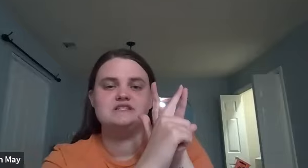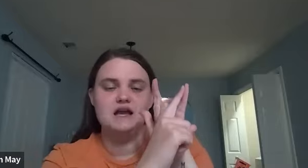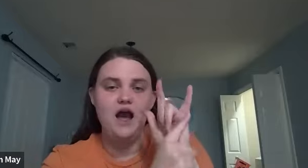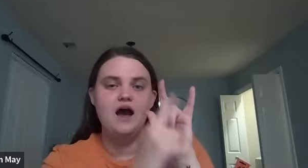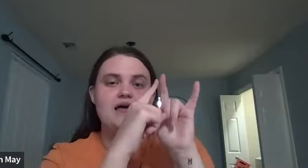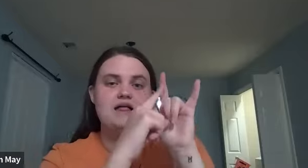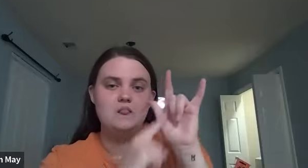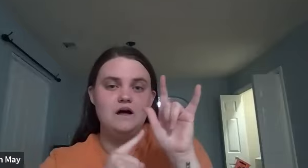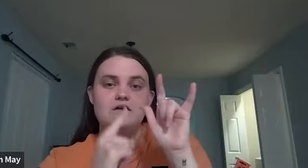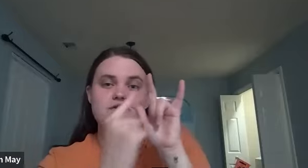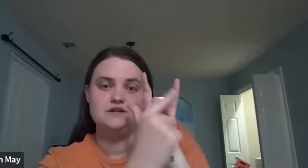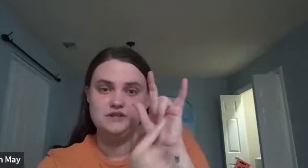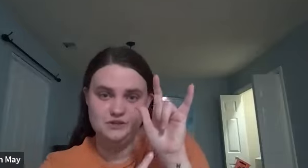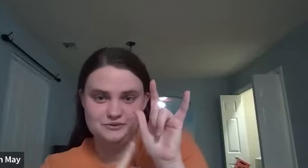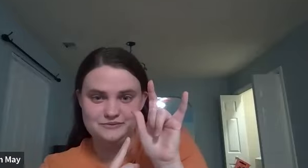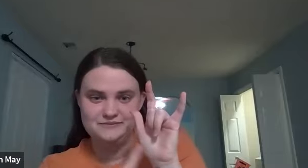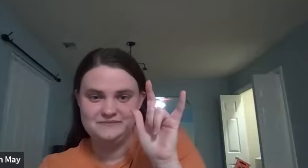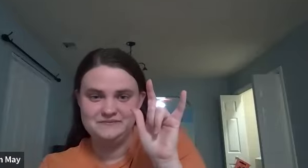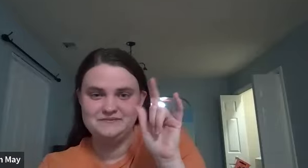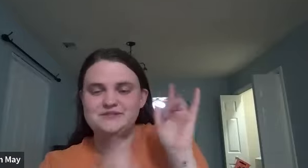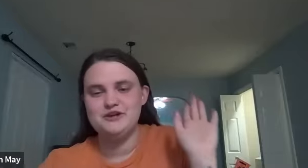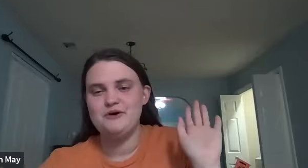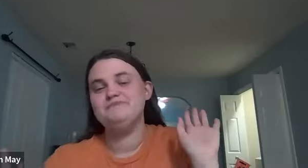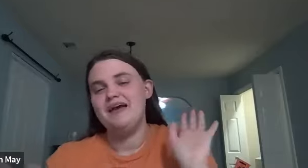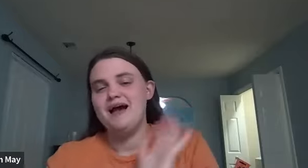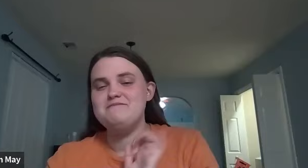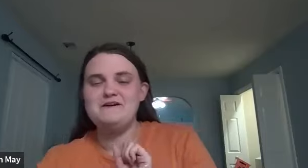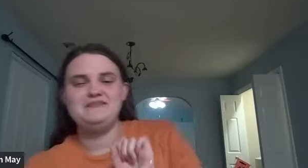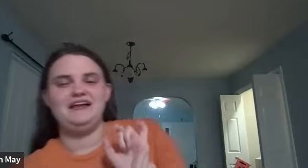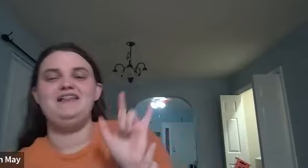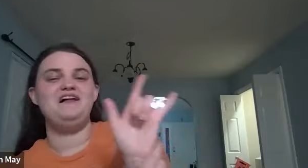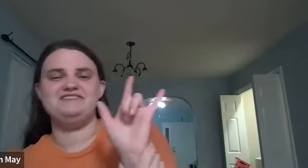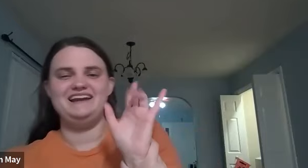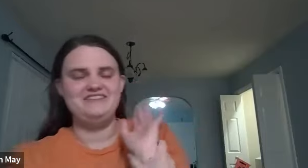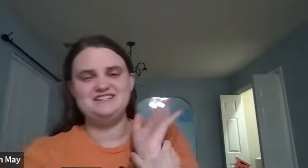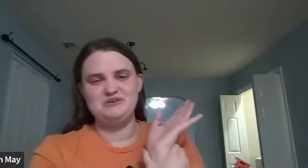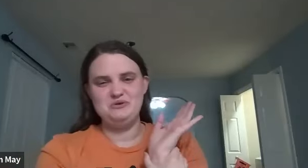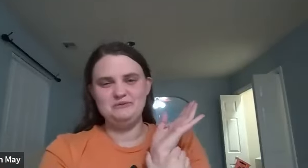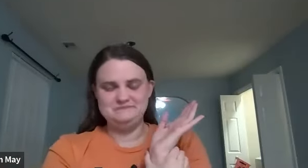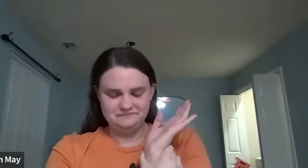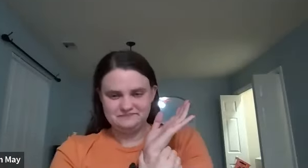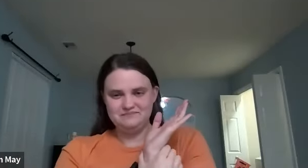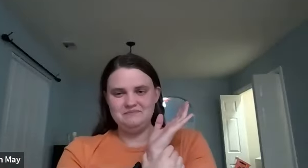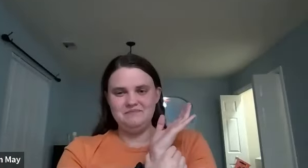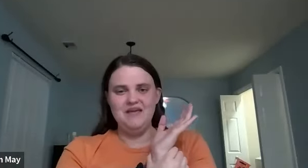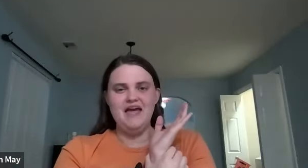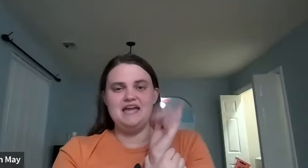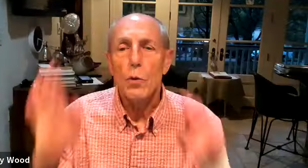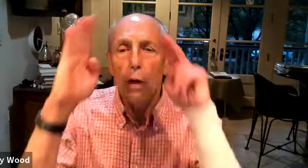saying, I love you. So I'm very like, I love it. I think it's so cool. And so I